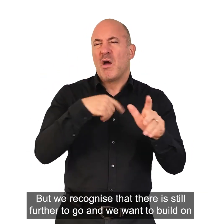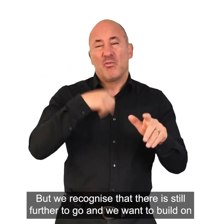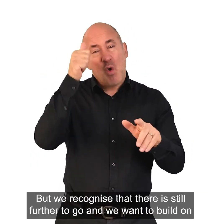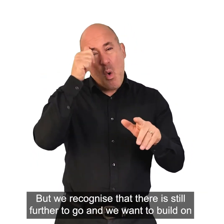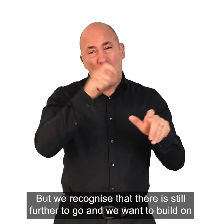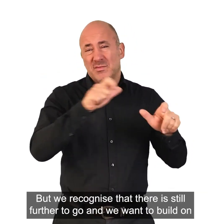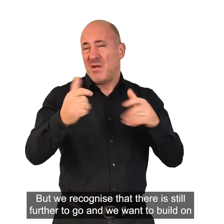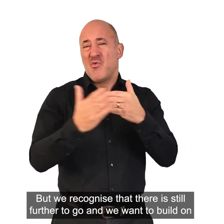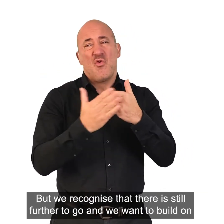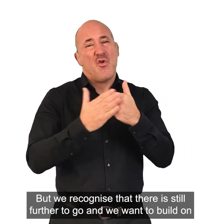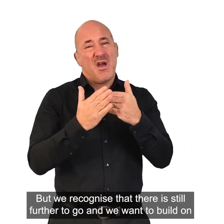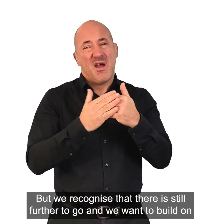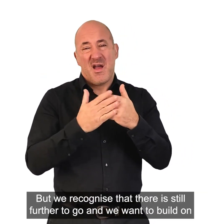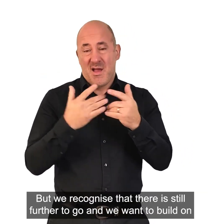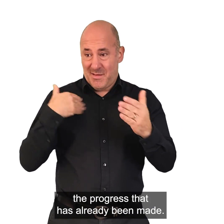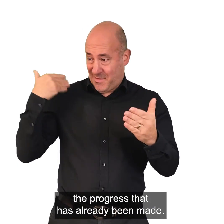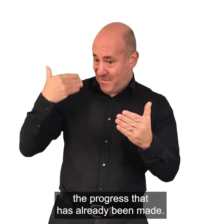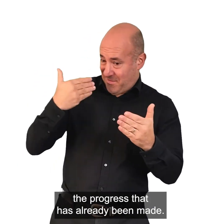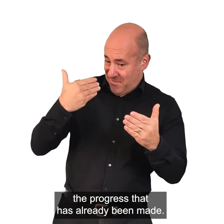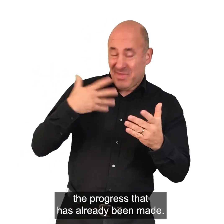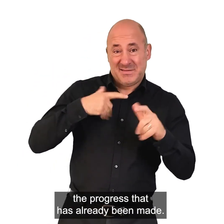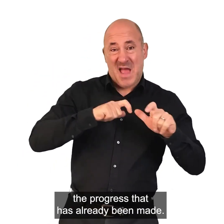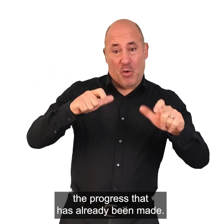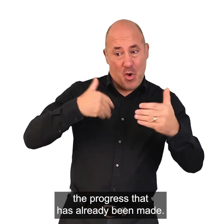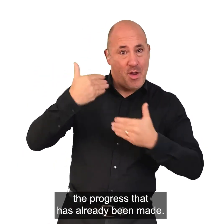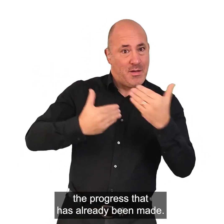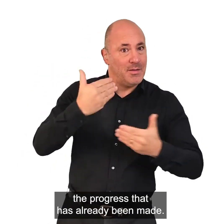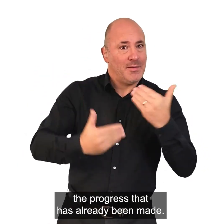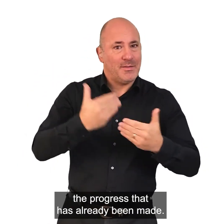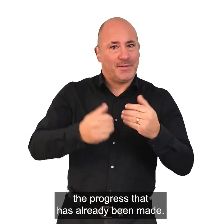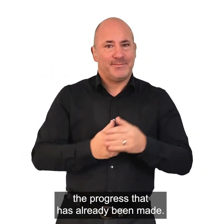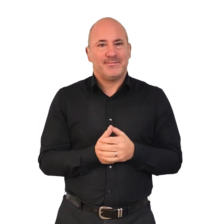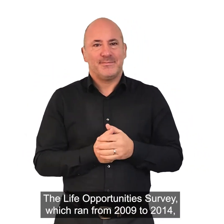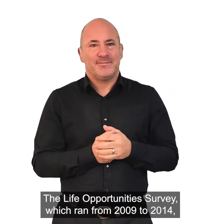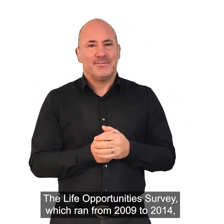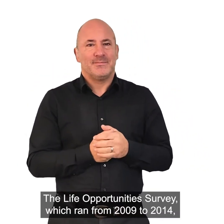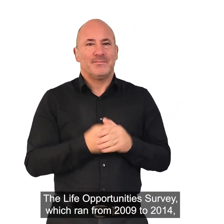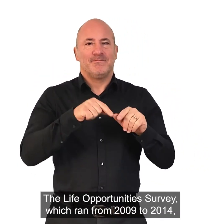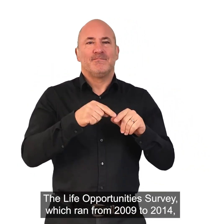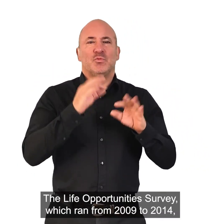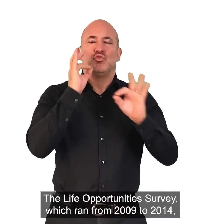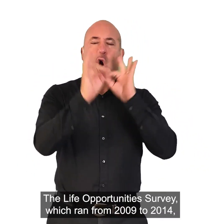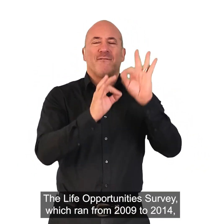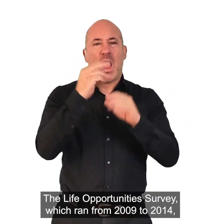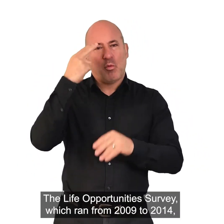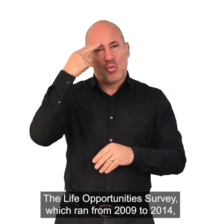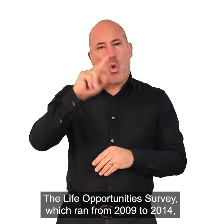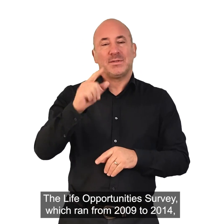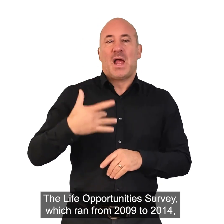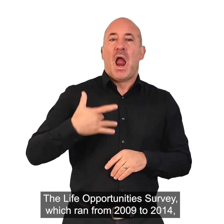But we recognise that there is still further to go, and we want to build on the progress that has already been made. The Life Opportunities Survey, which ran